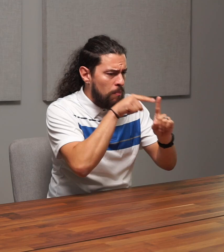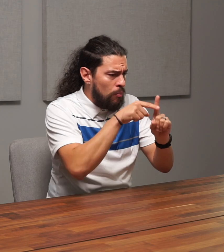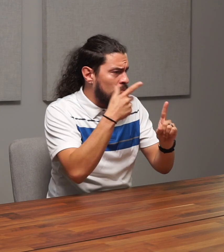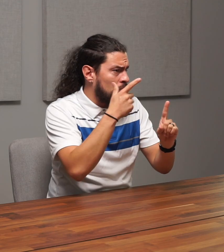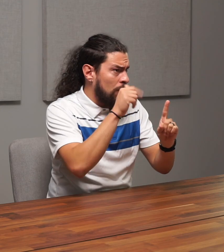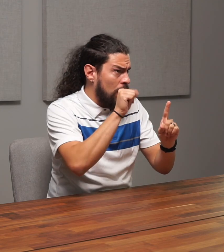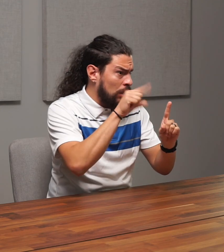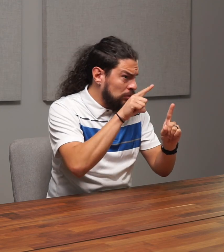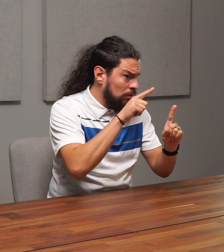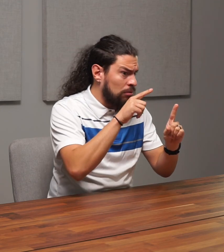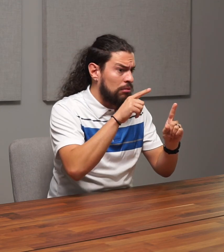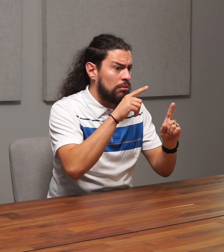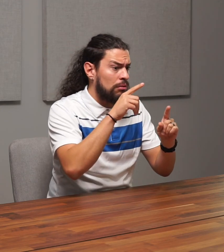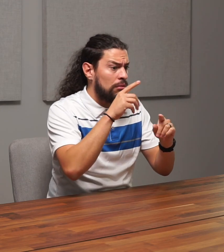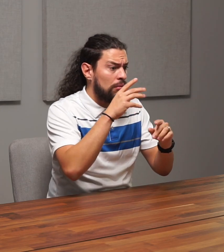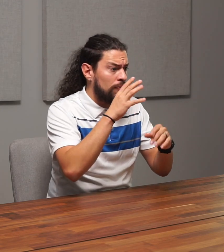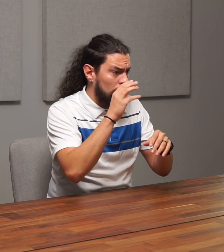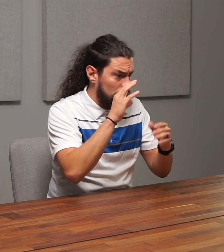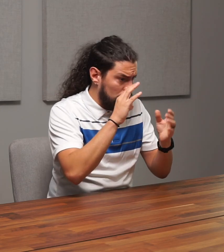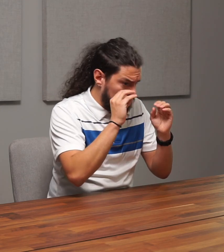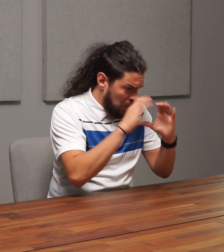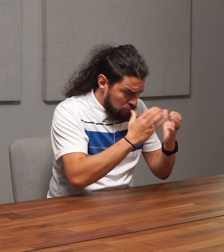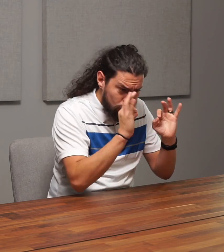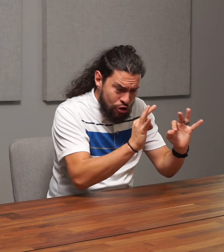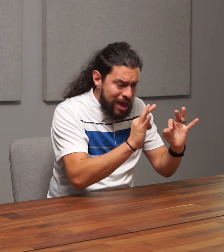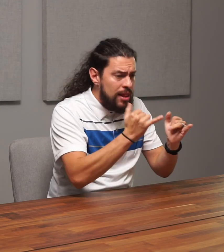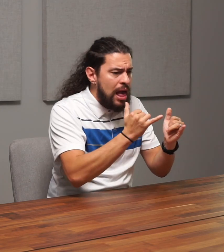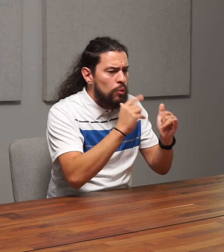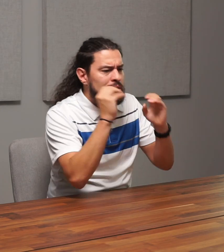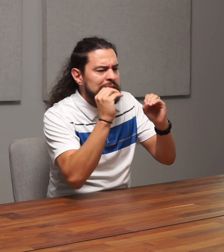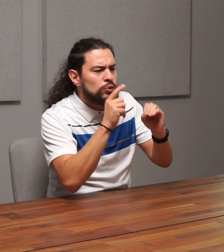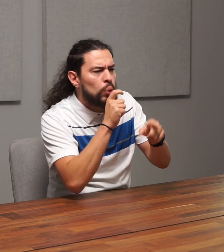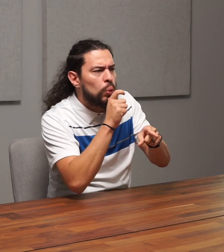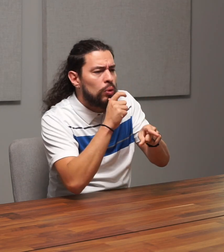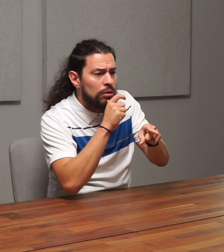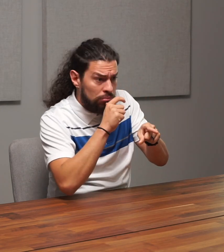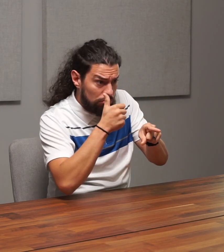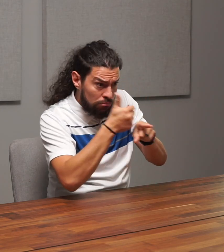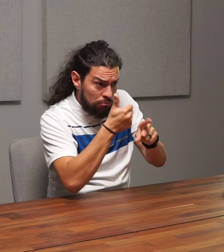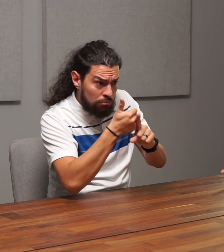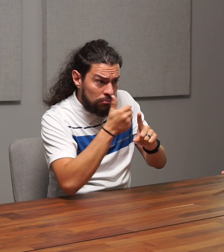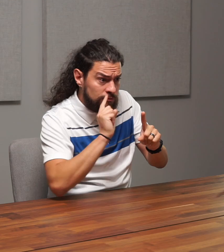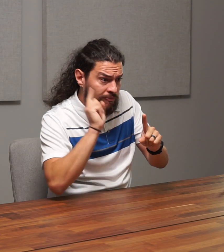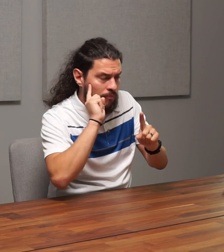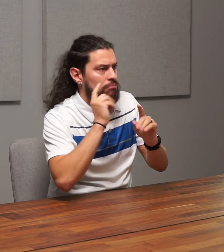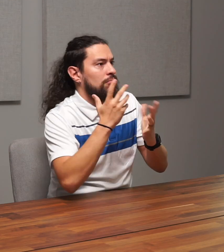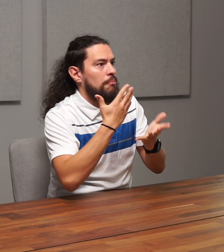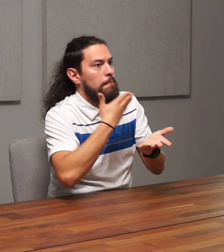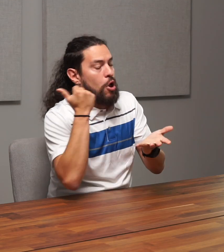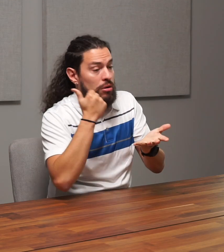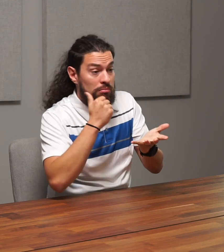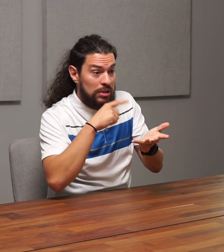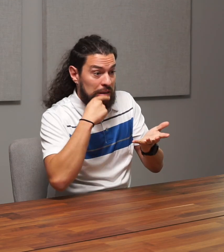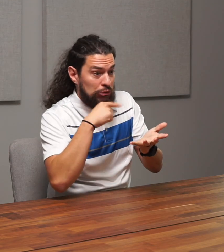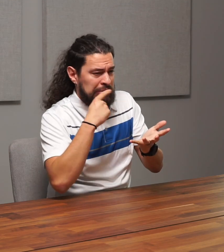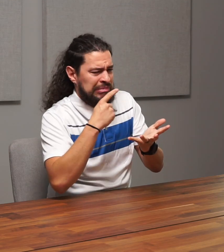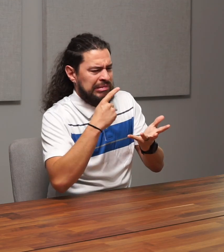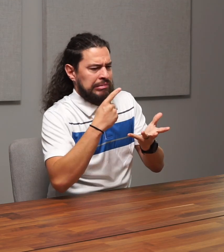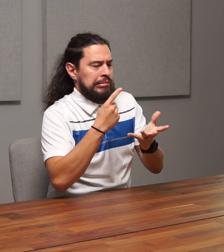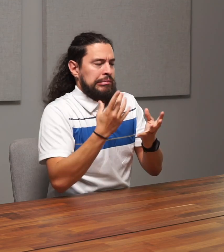but definitely look for a platform that is deaf based that would probably be the best